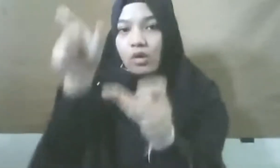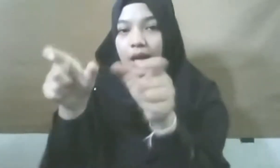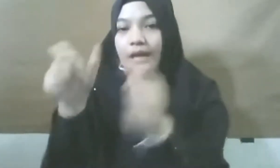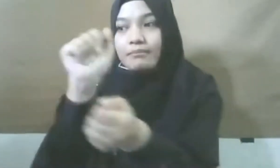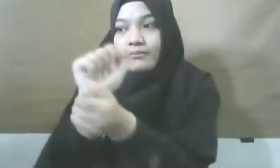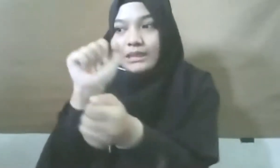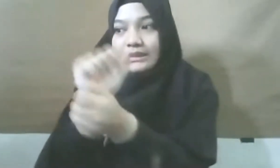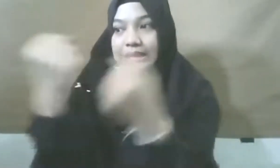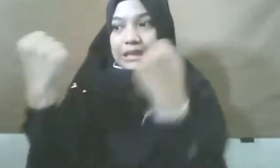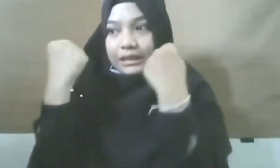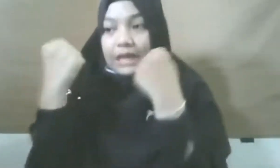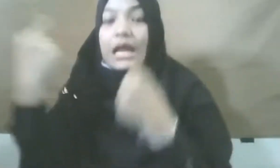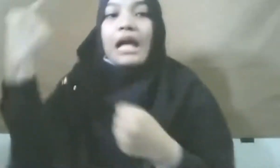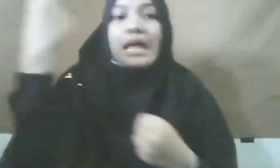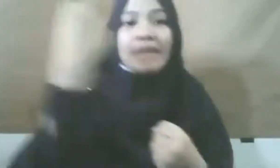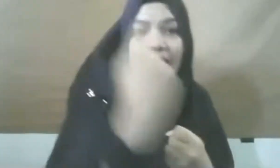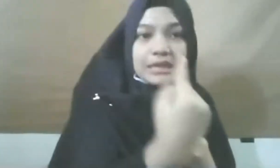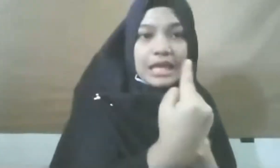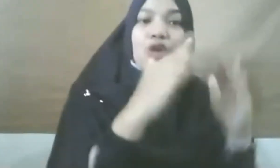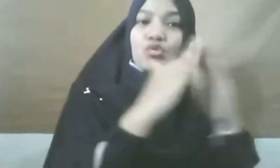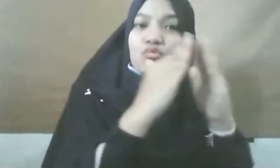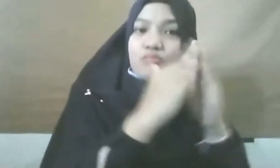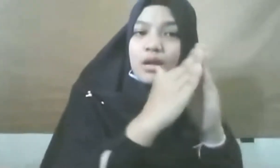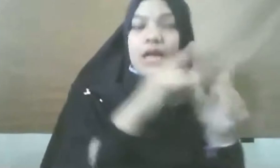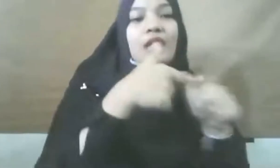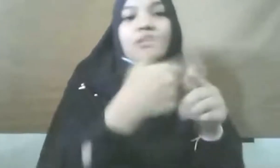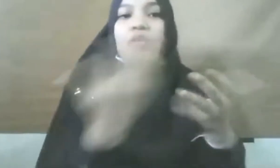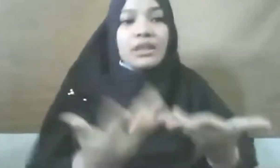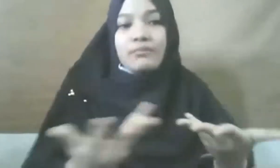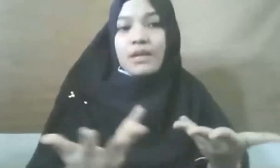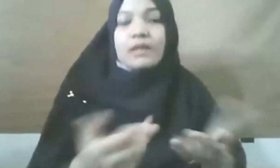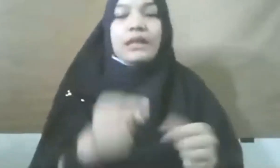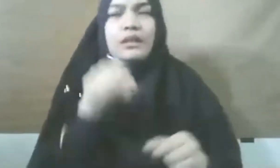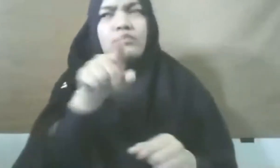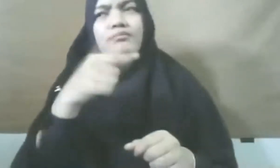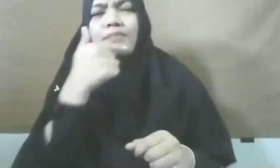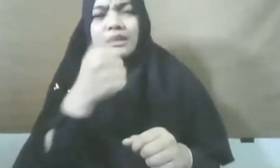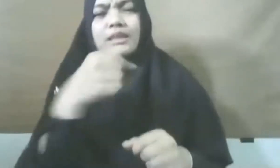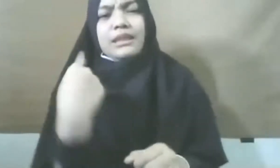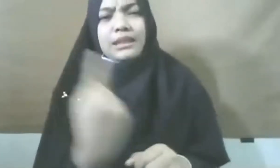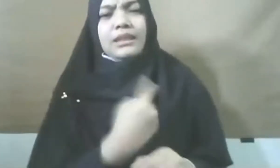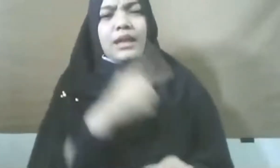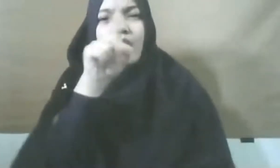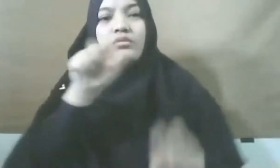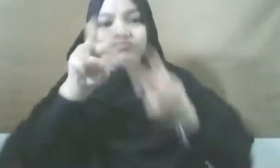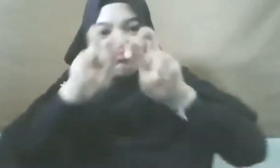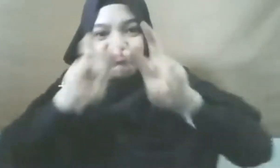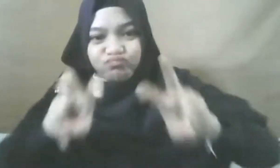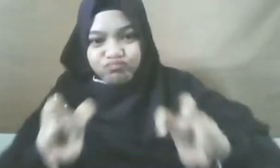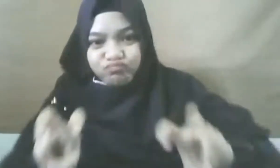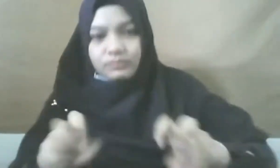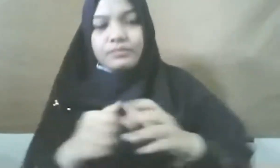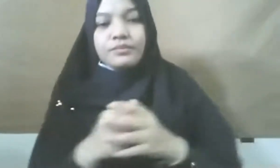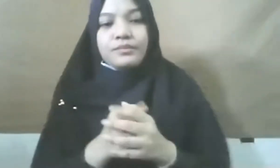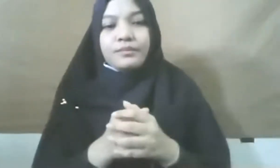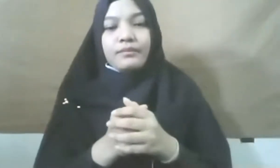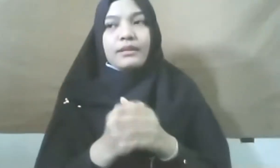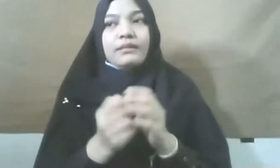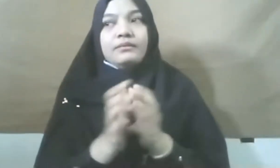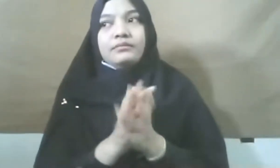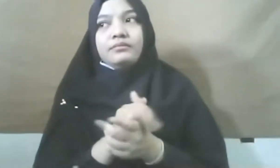be also researched. And also, I think we've shared that kind of